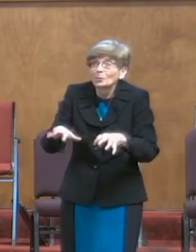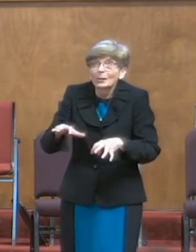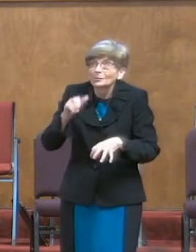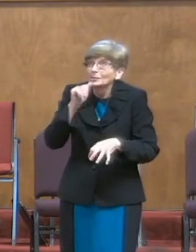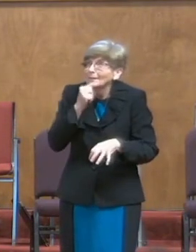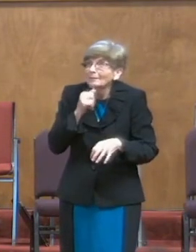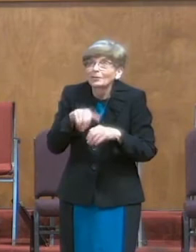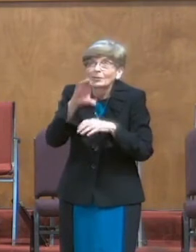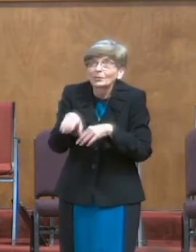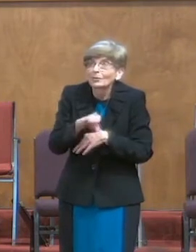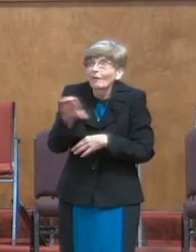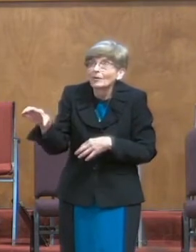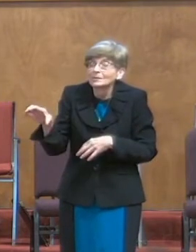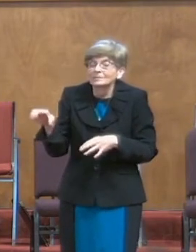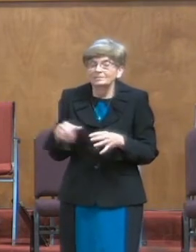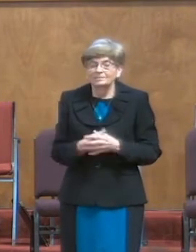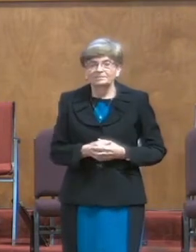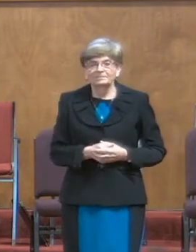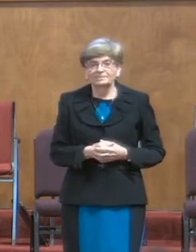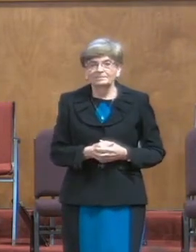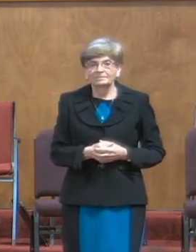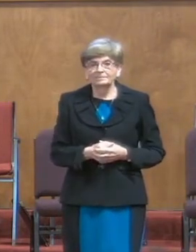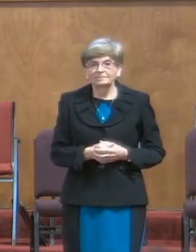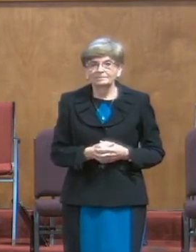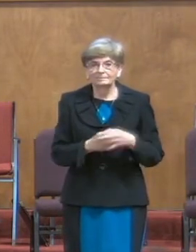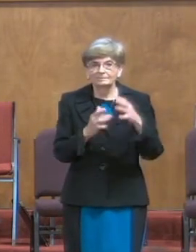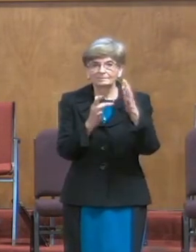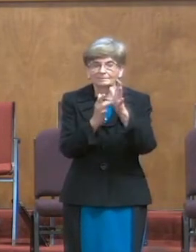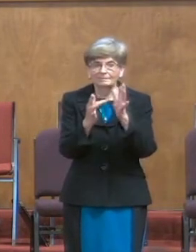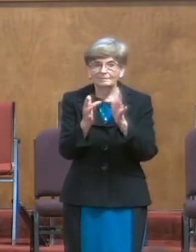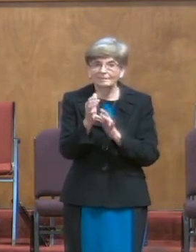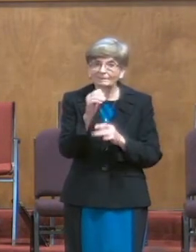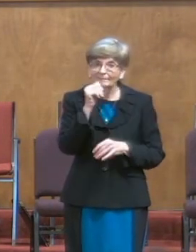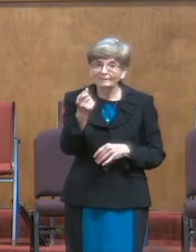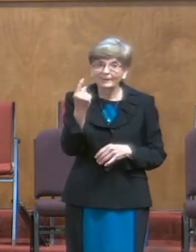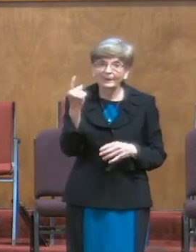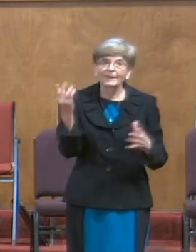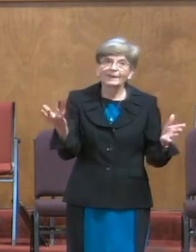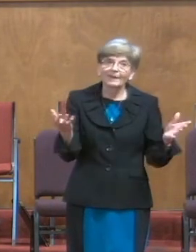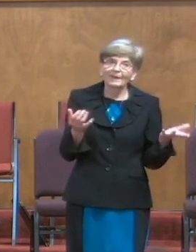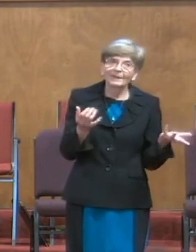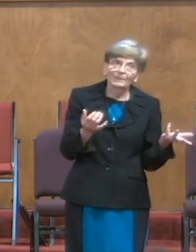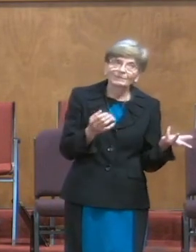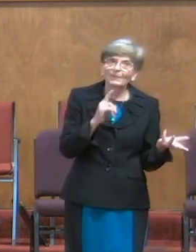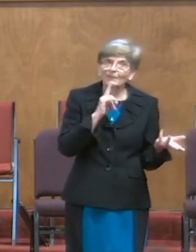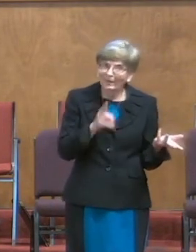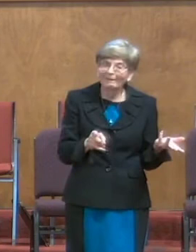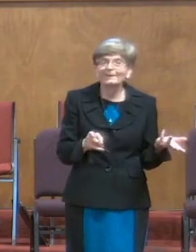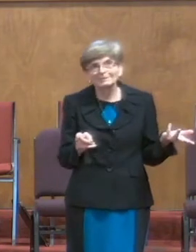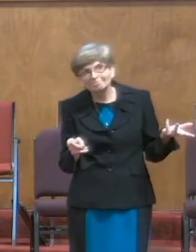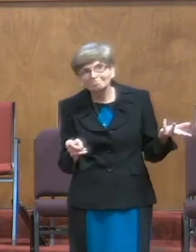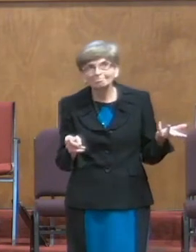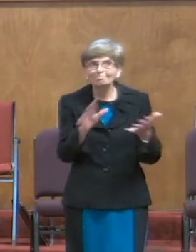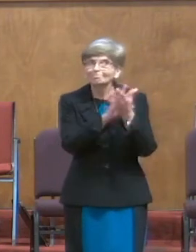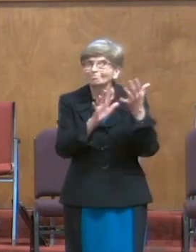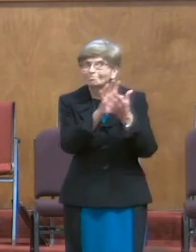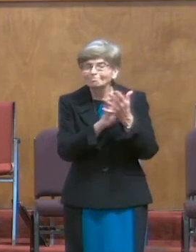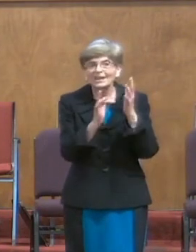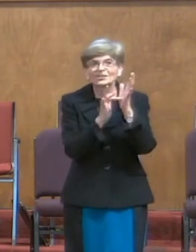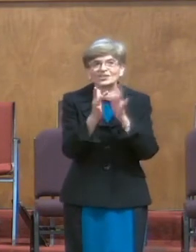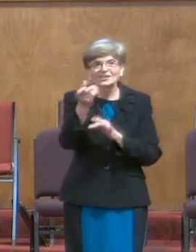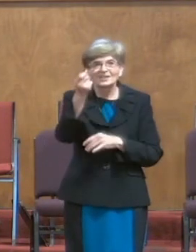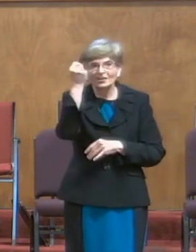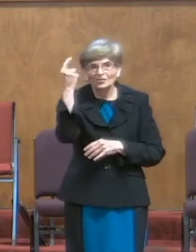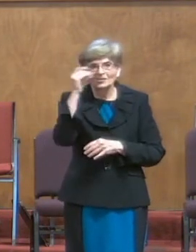And I say that Jesus didn't understand. In fact, I think Jesus understood it all. I think he understood it better